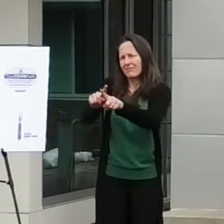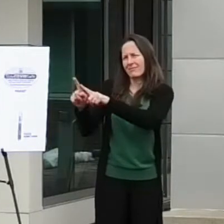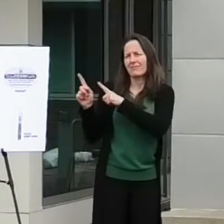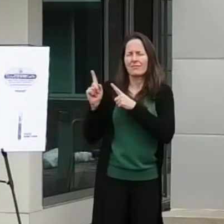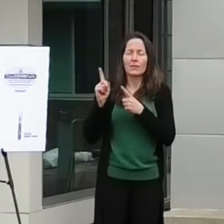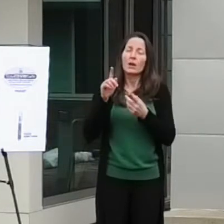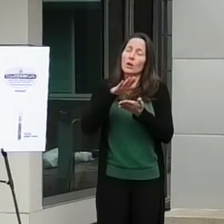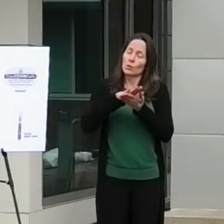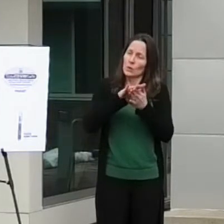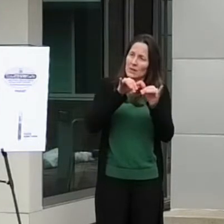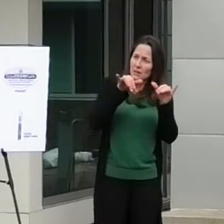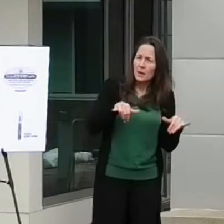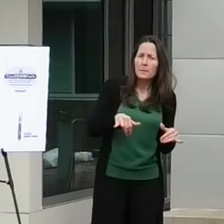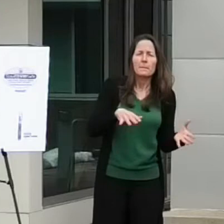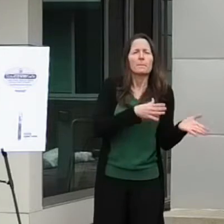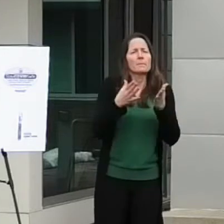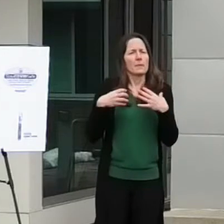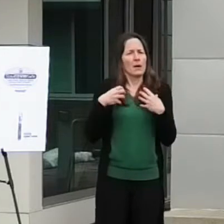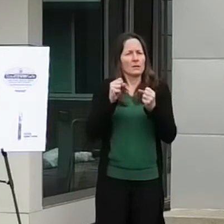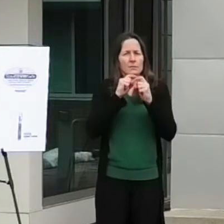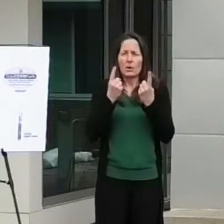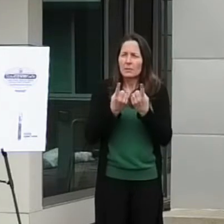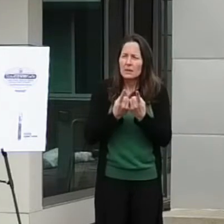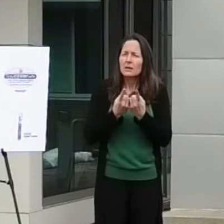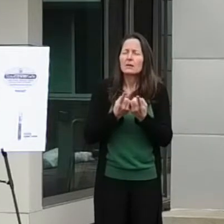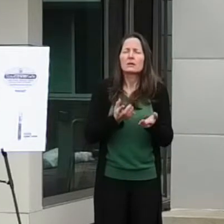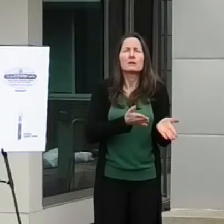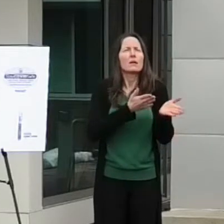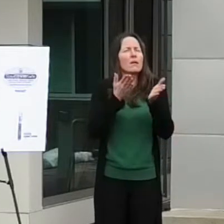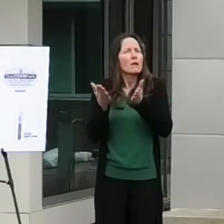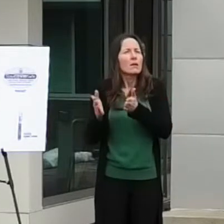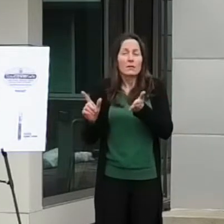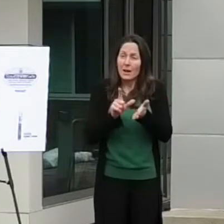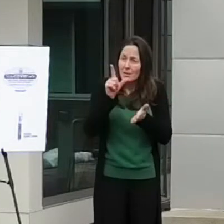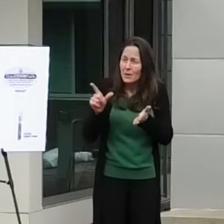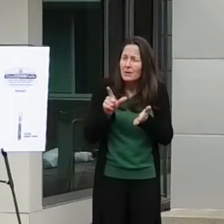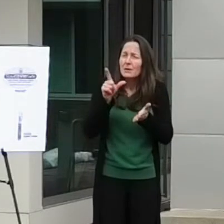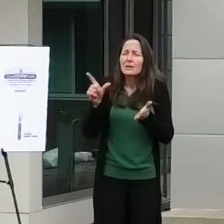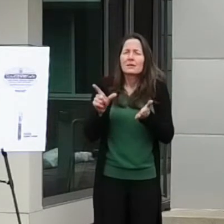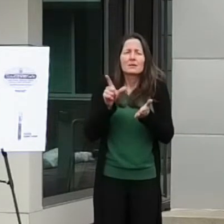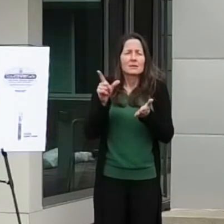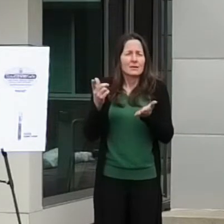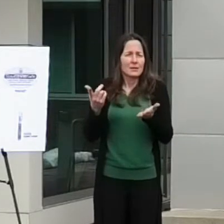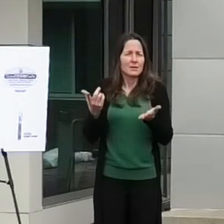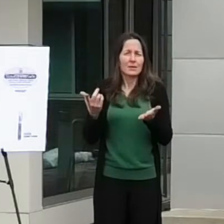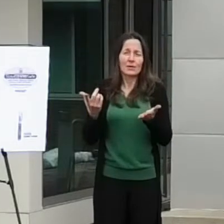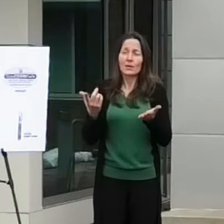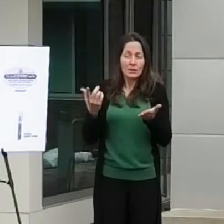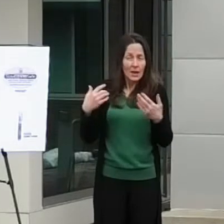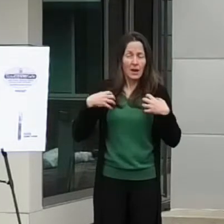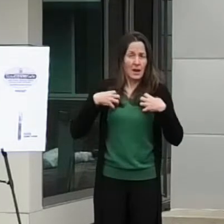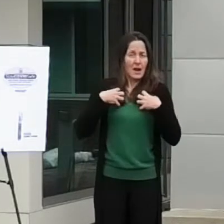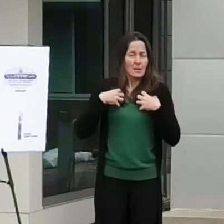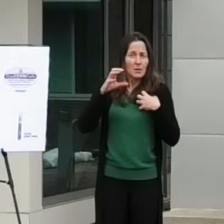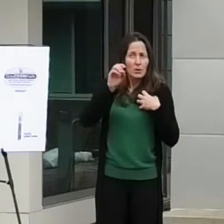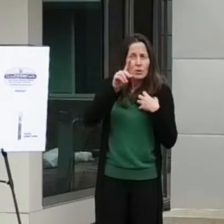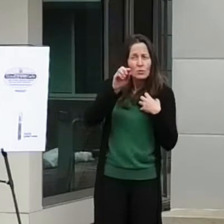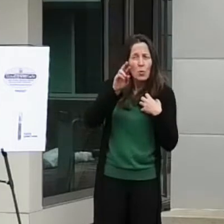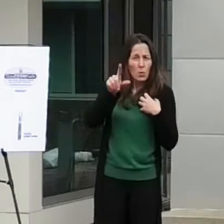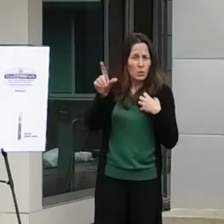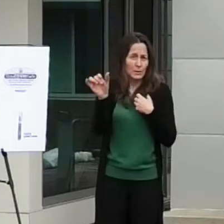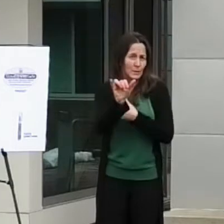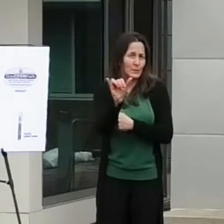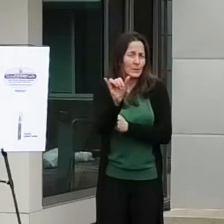many times, with the health department, with the library, even with animal control when they wanted to find a